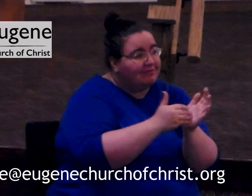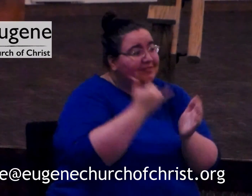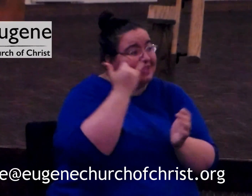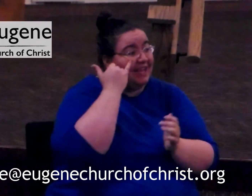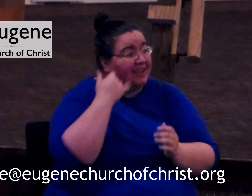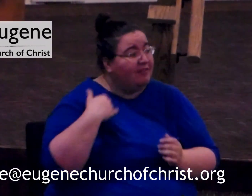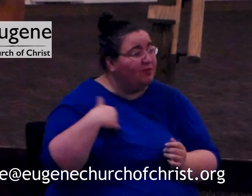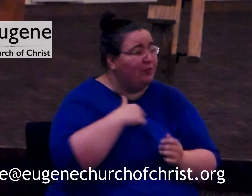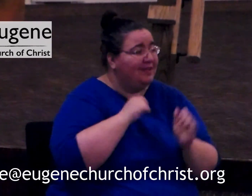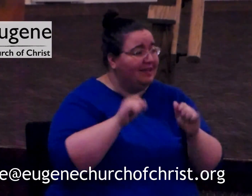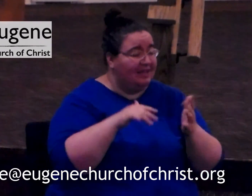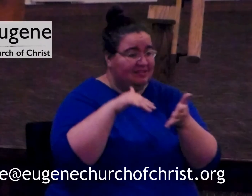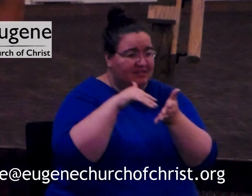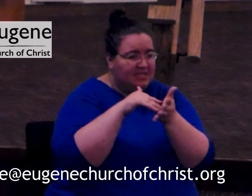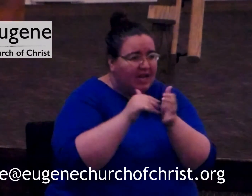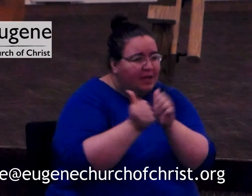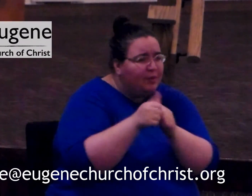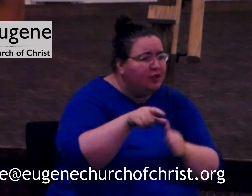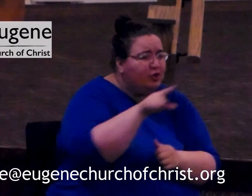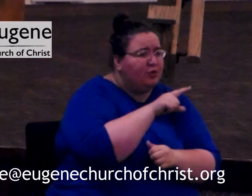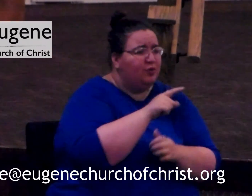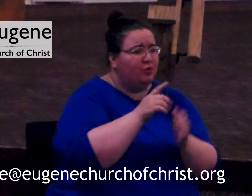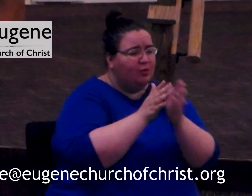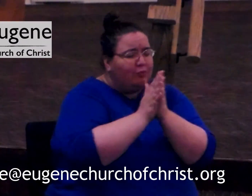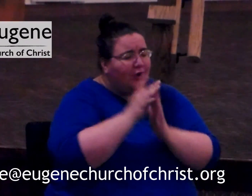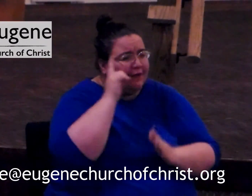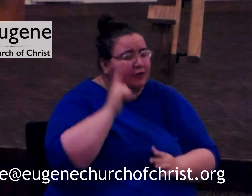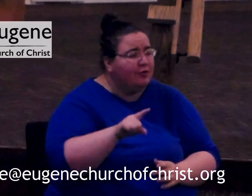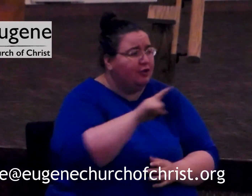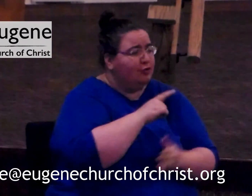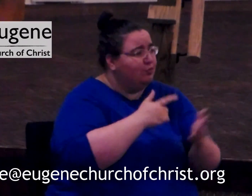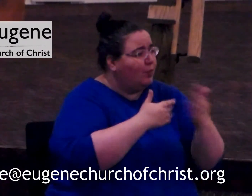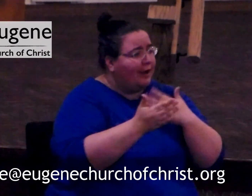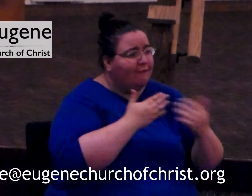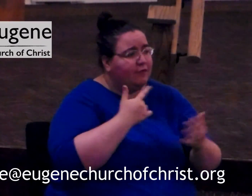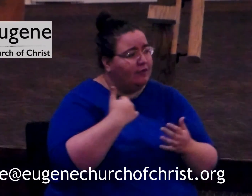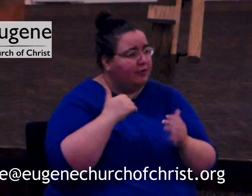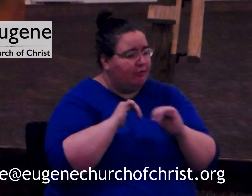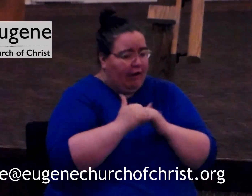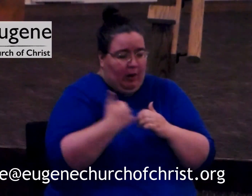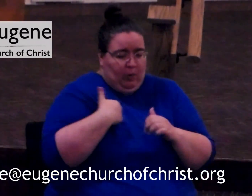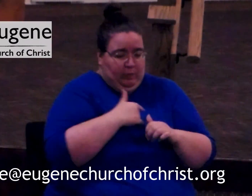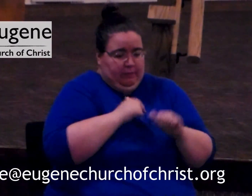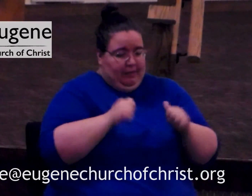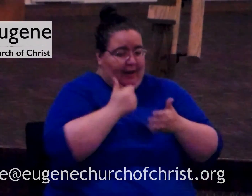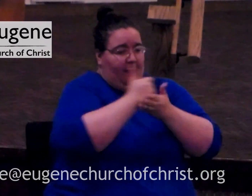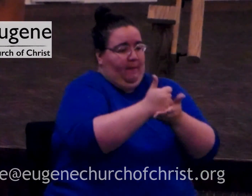there's something you would like to share with the church family here, whatever we can do for you this morning, please come while we stand and sing.